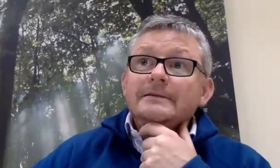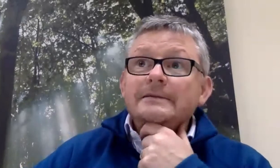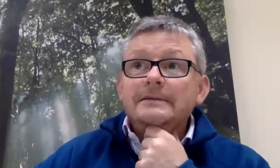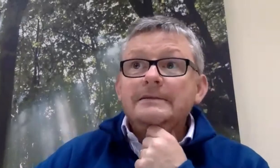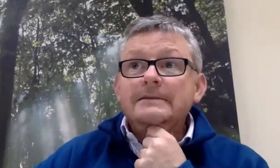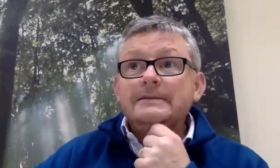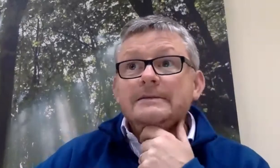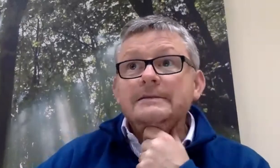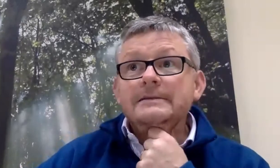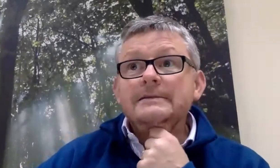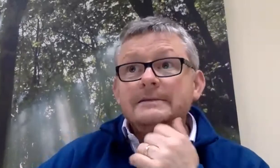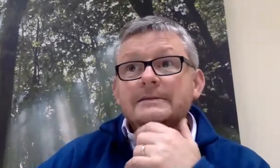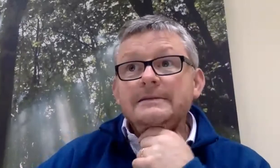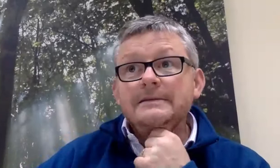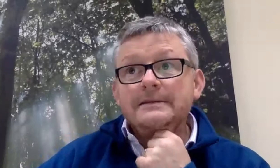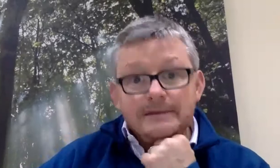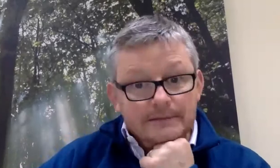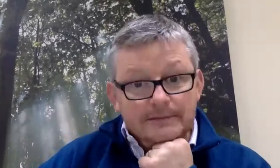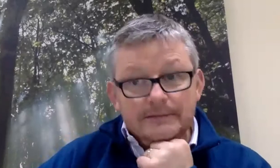So that those are the two things that we kind of do around recruitment.